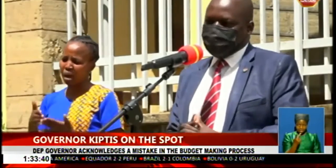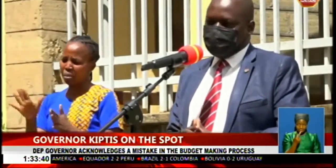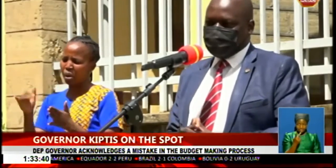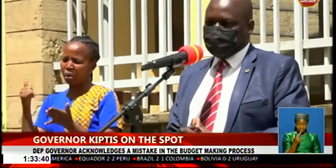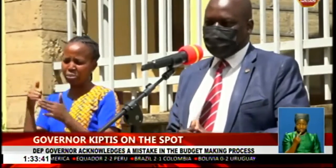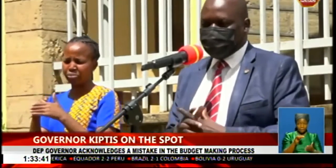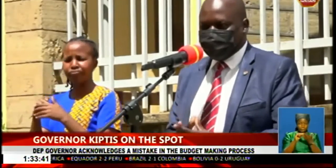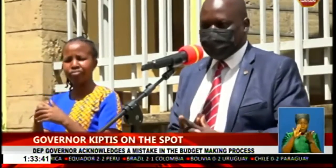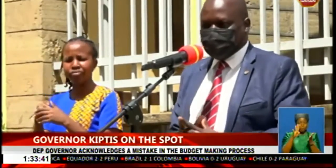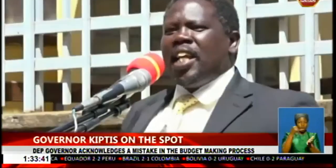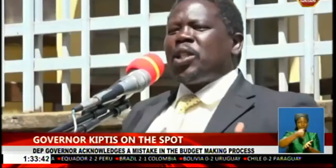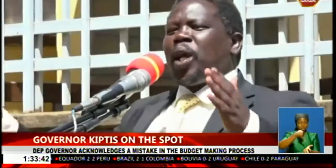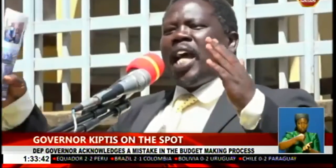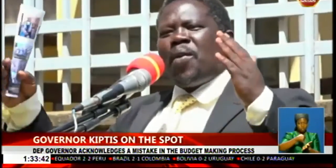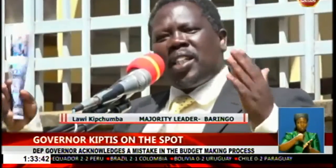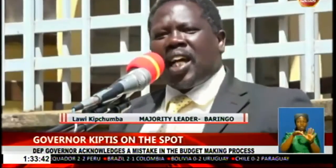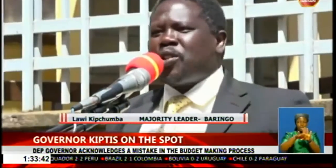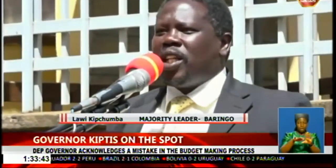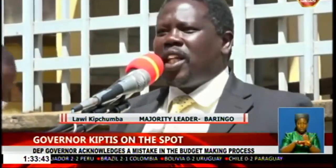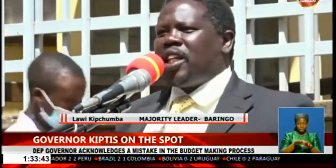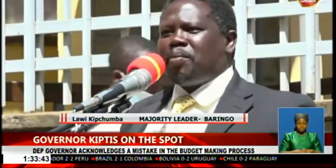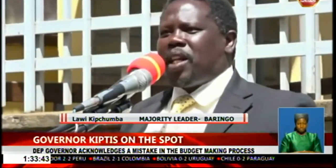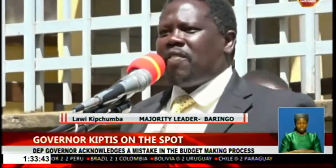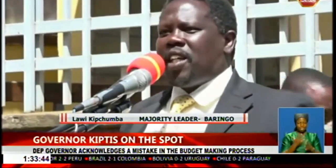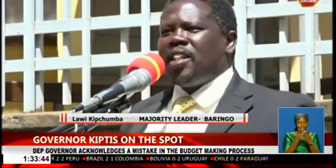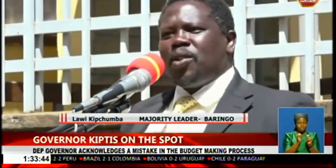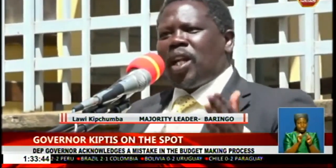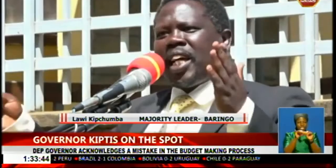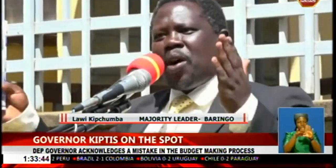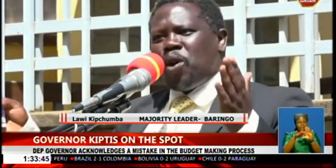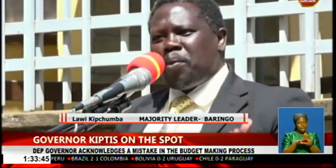more involvement of members. Ile kitu raia wanataka sio lingine,